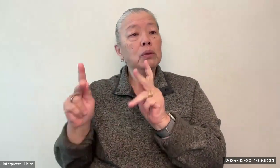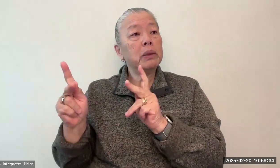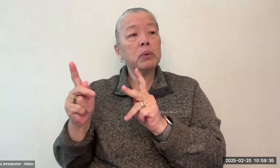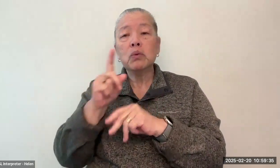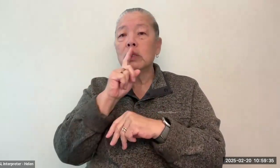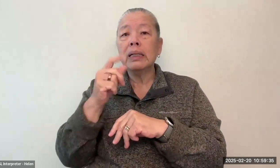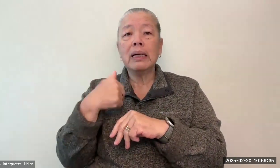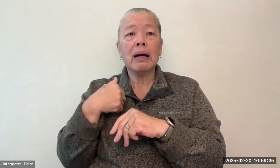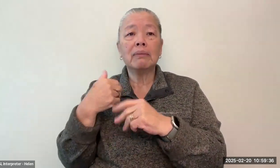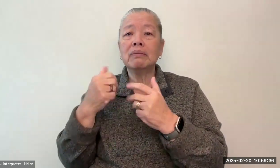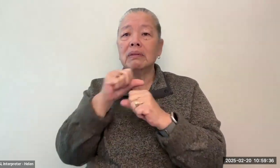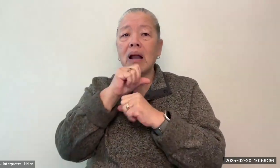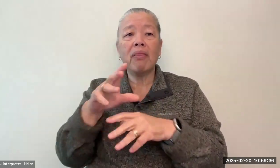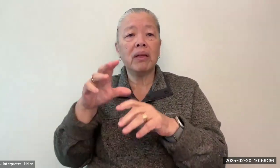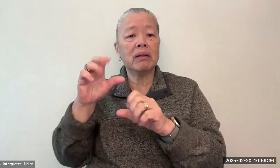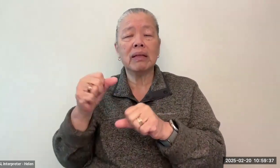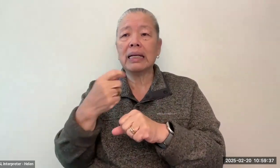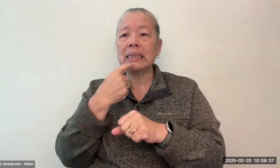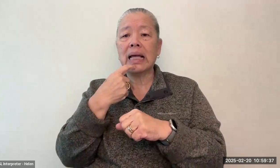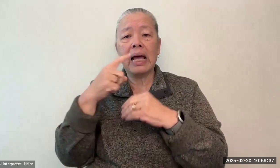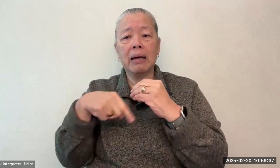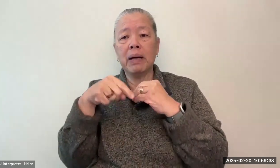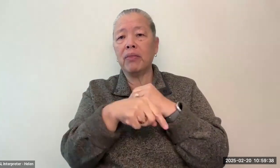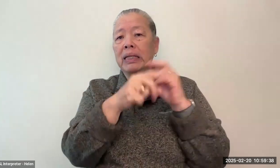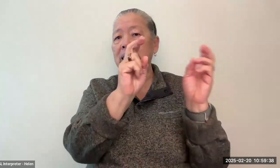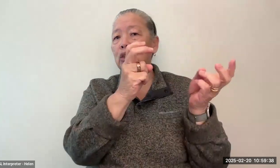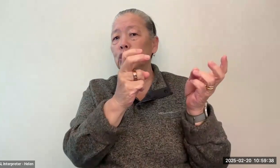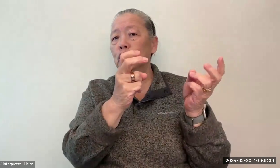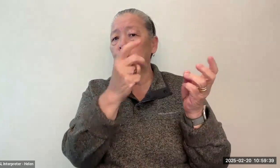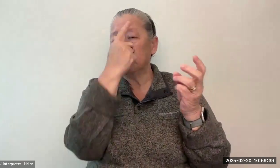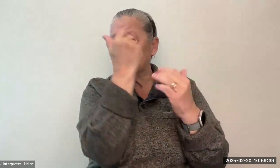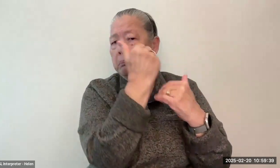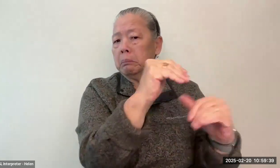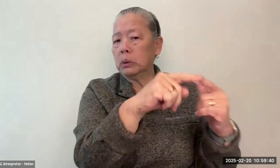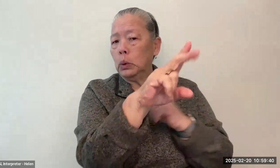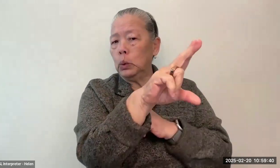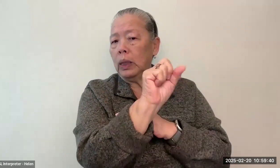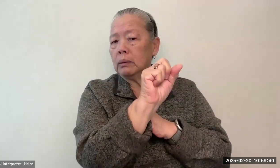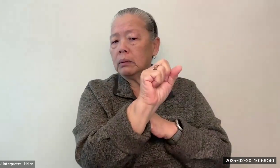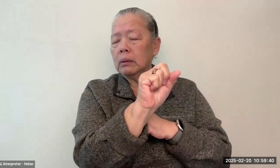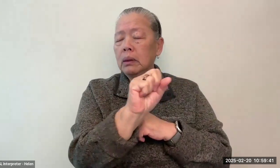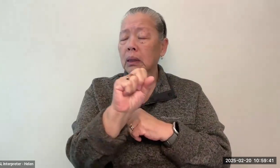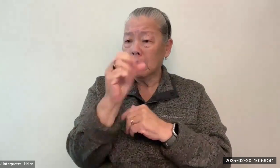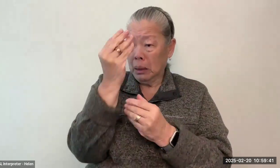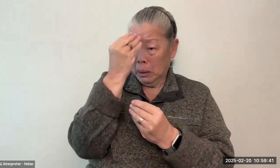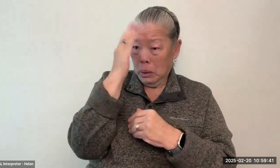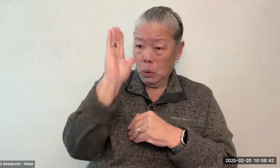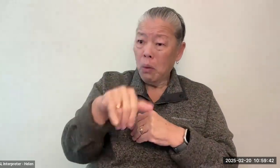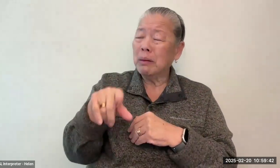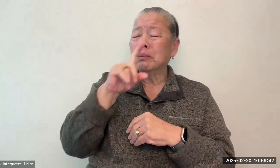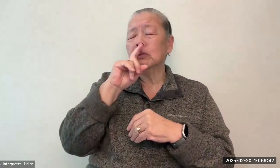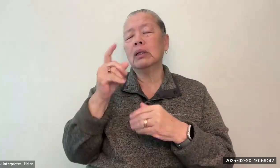say. Folks, this is a terrific waste of their time and, frankly,